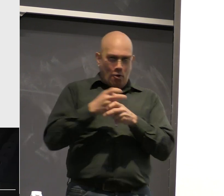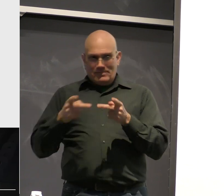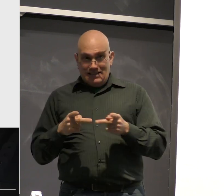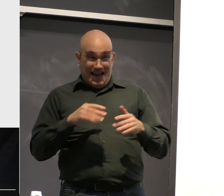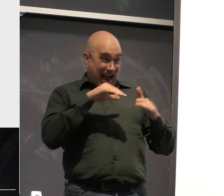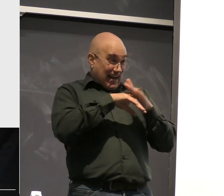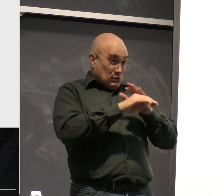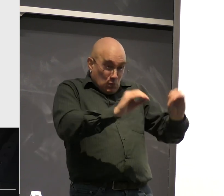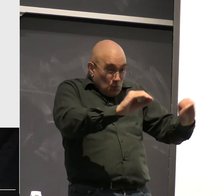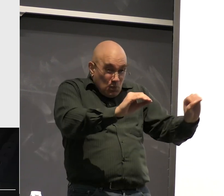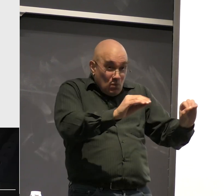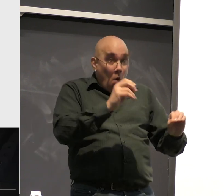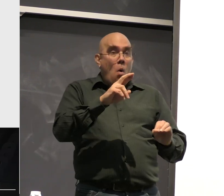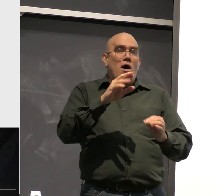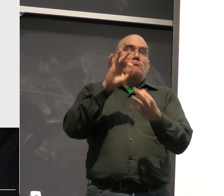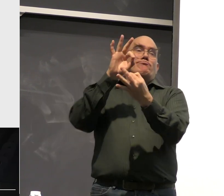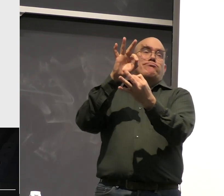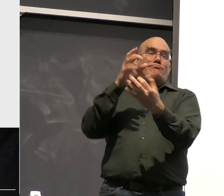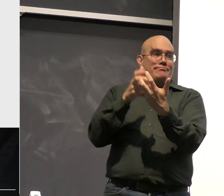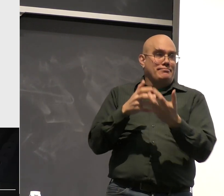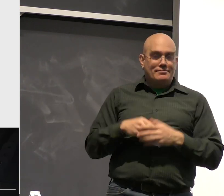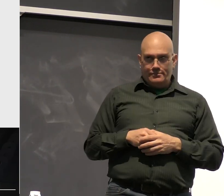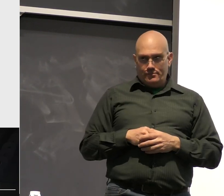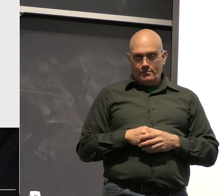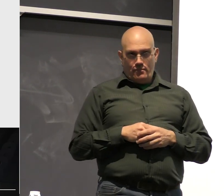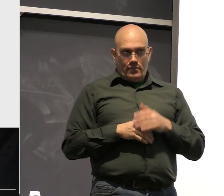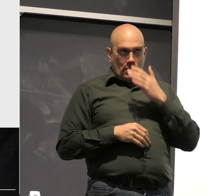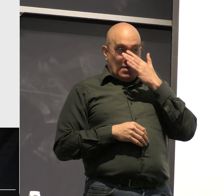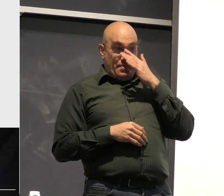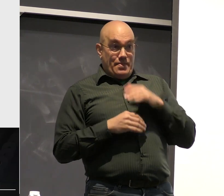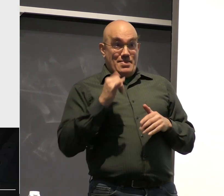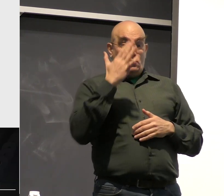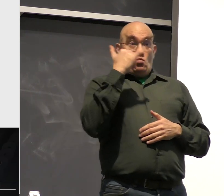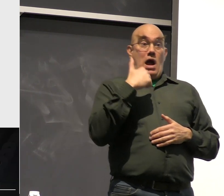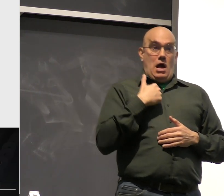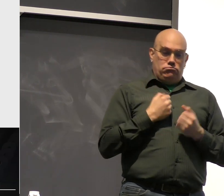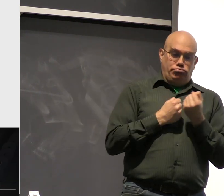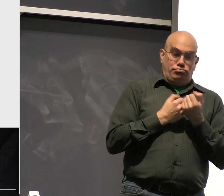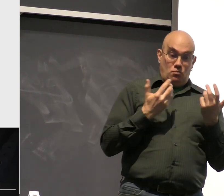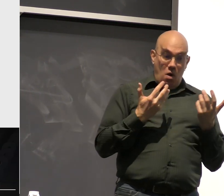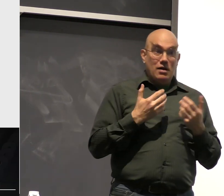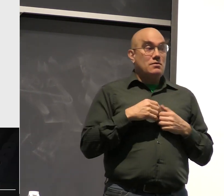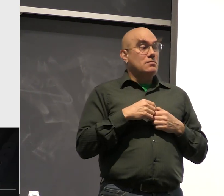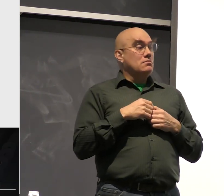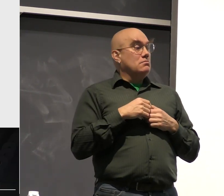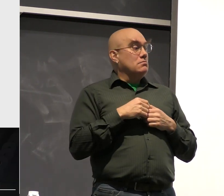be in. It's between a rock and a hard place. If they don't do the work, there's no access, but if they do, sometimes it's not the right representation. So what I would